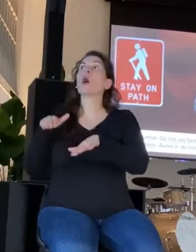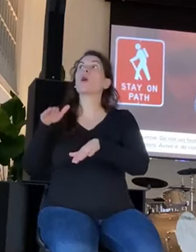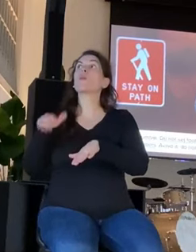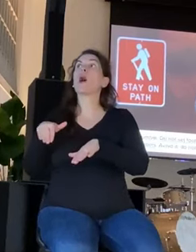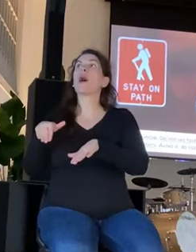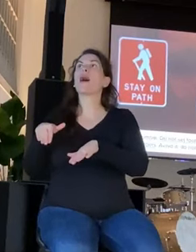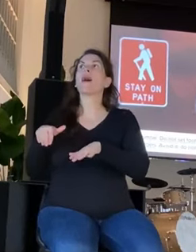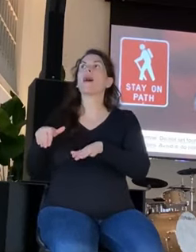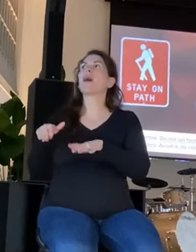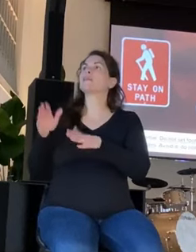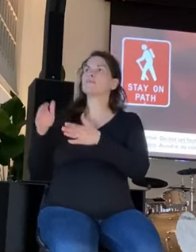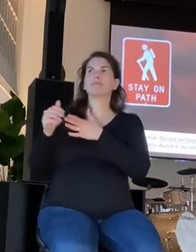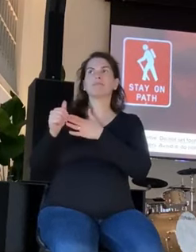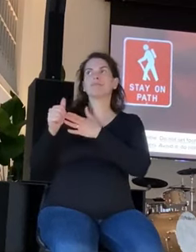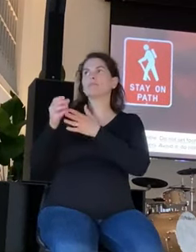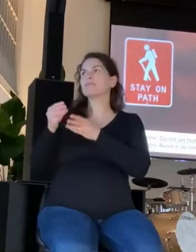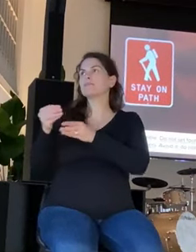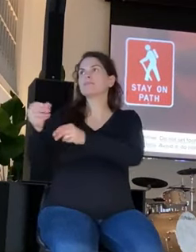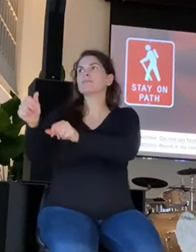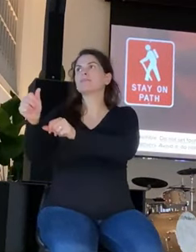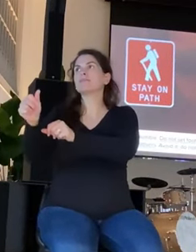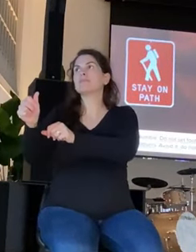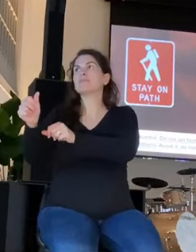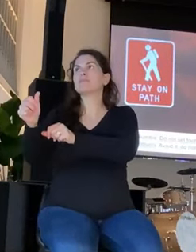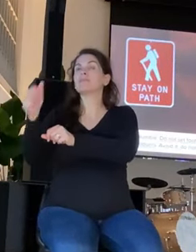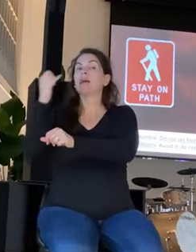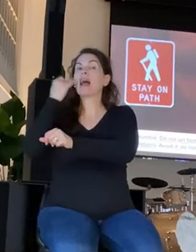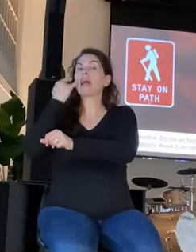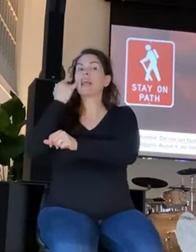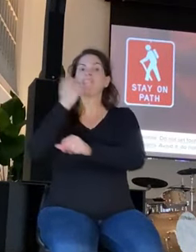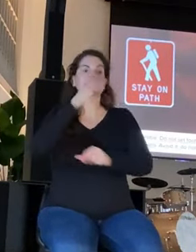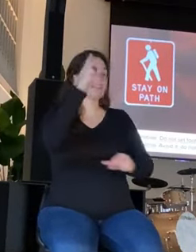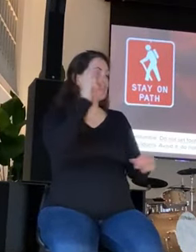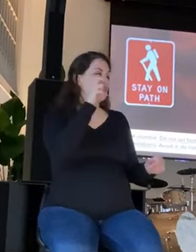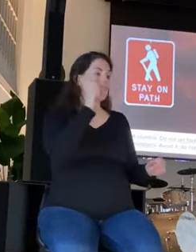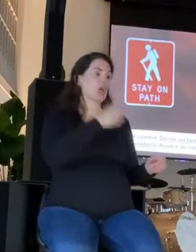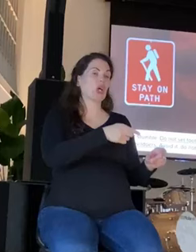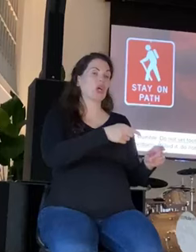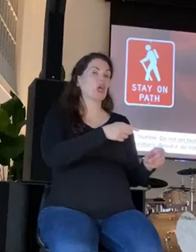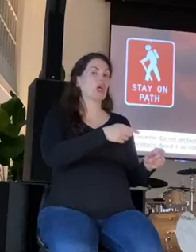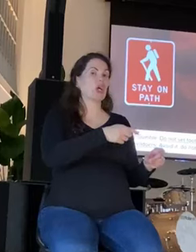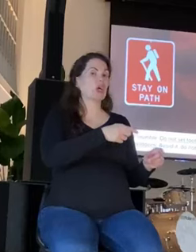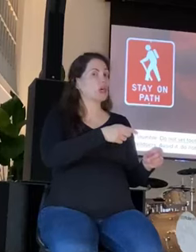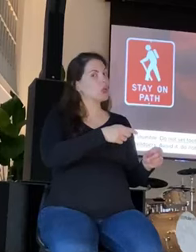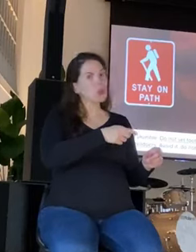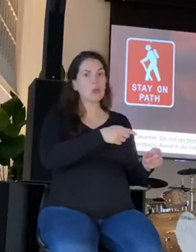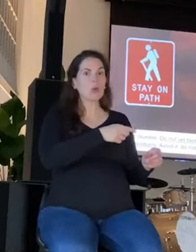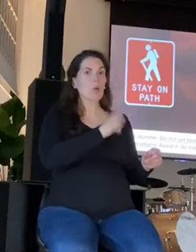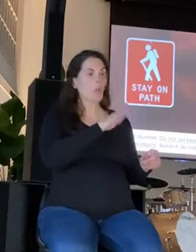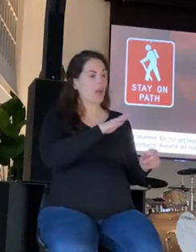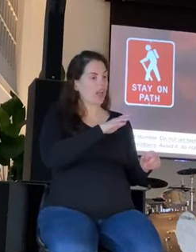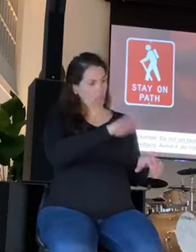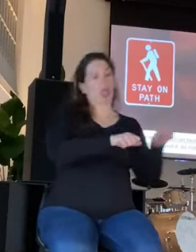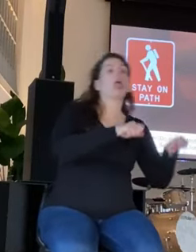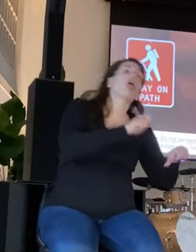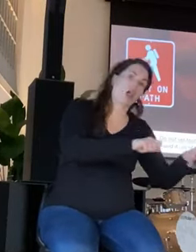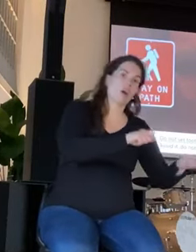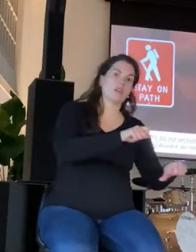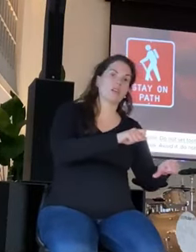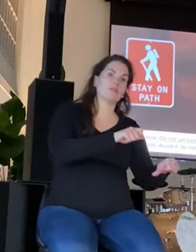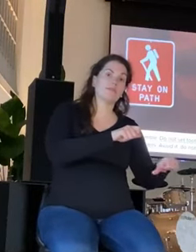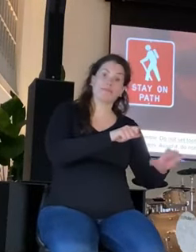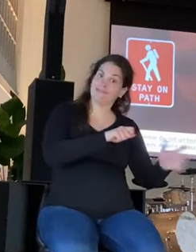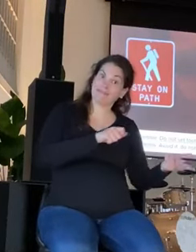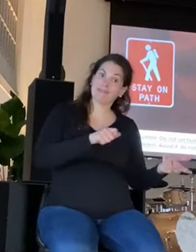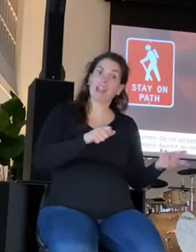stumble. Do not set foot on the path of the wicked. It's a word for somebody. Don't